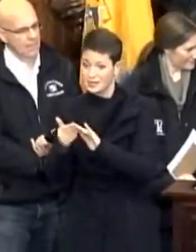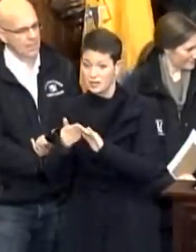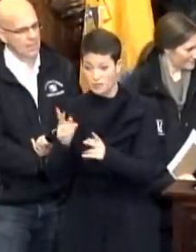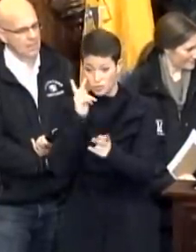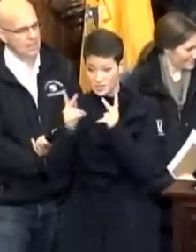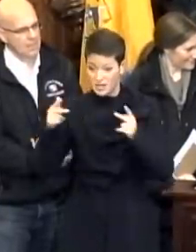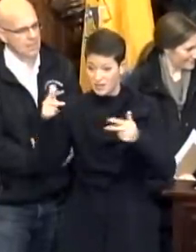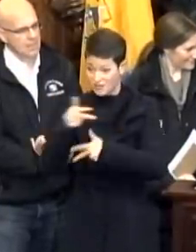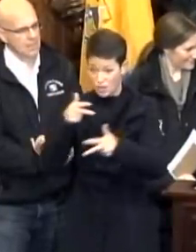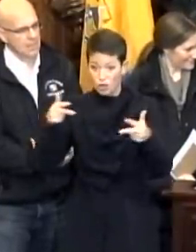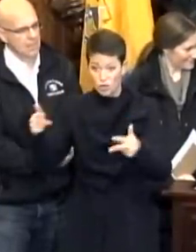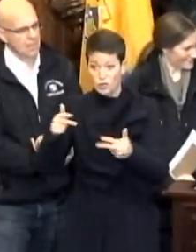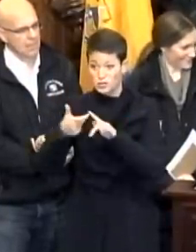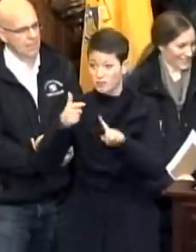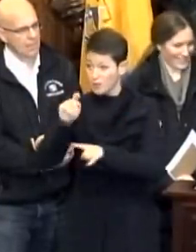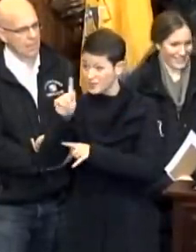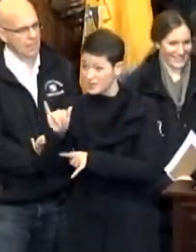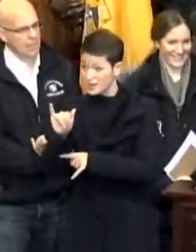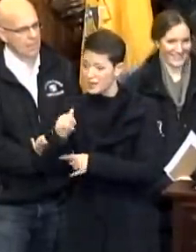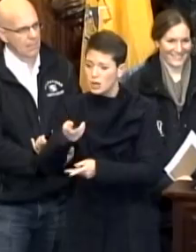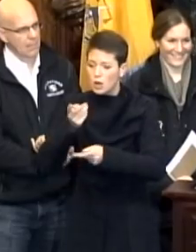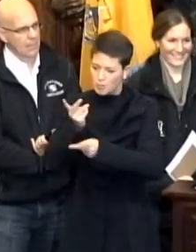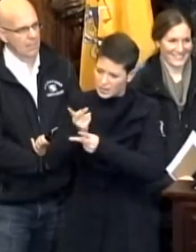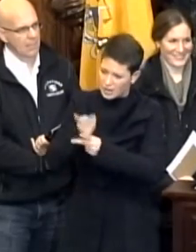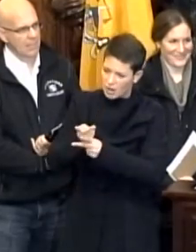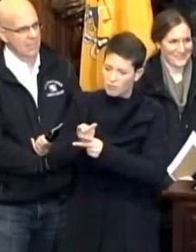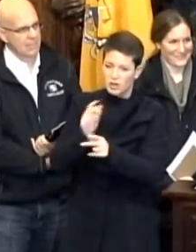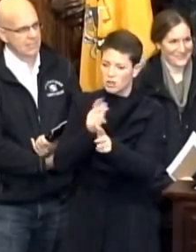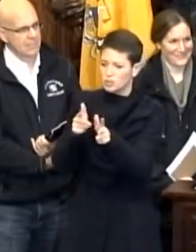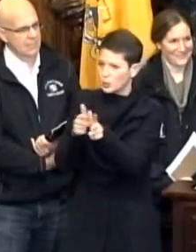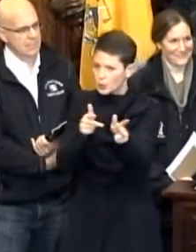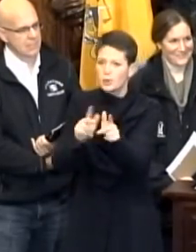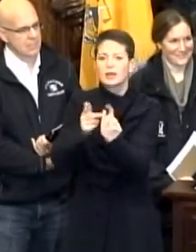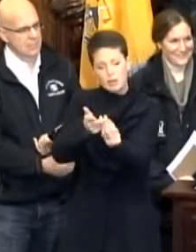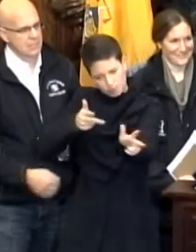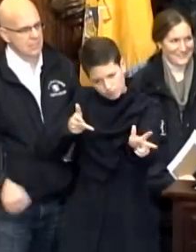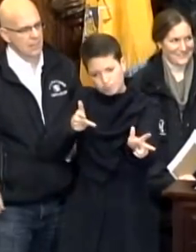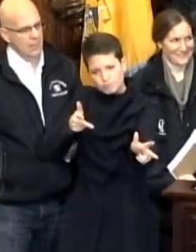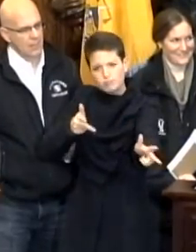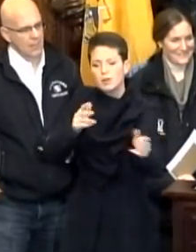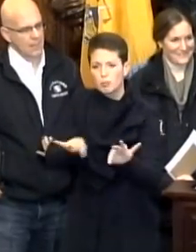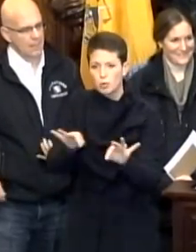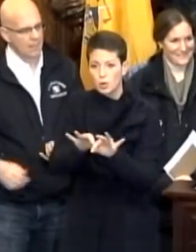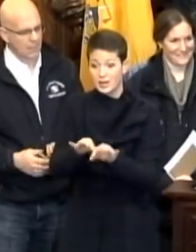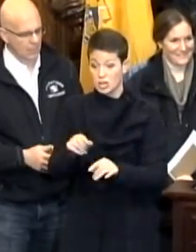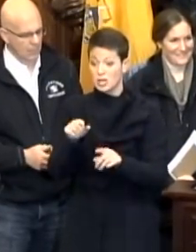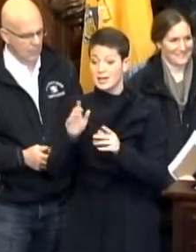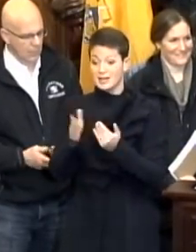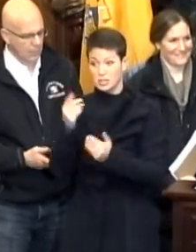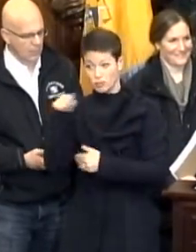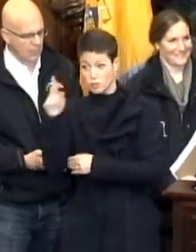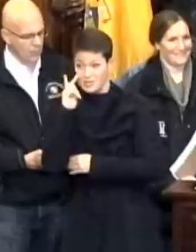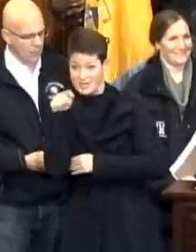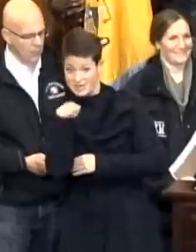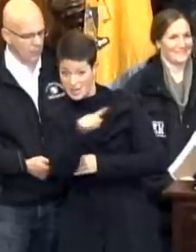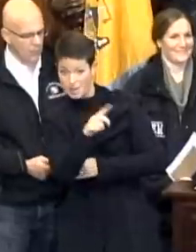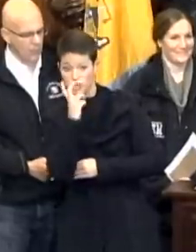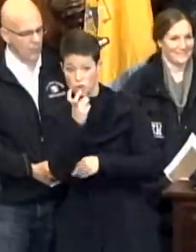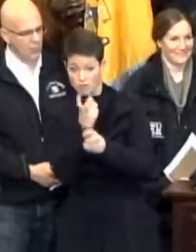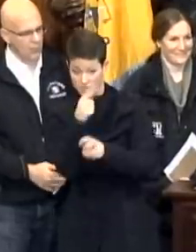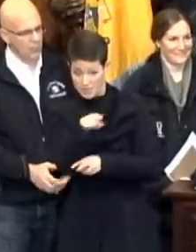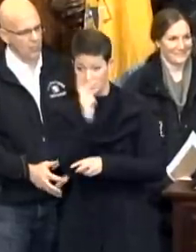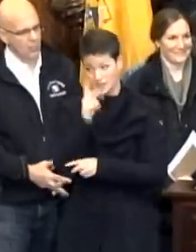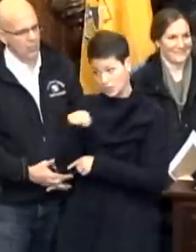these vehicles, and keep a safe distance away from those operations. You can see them better than they can see you. Concerning